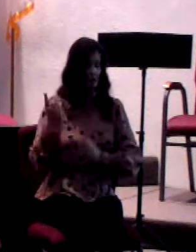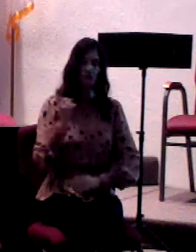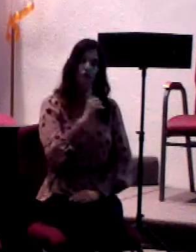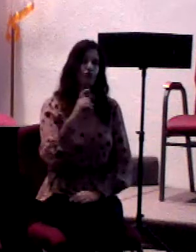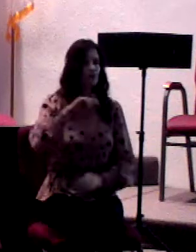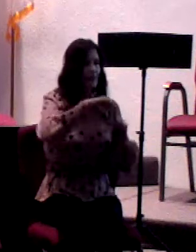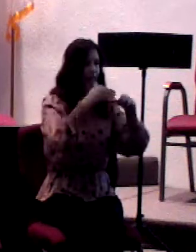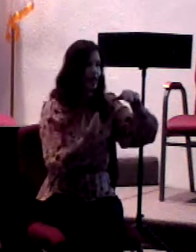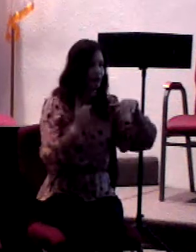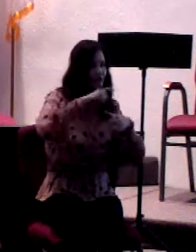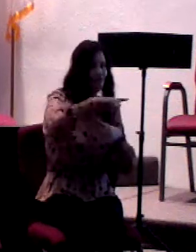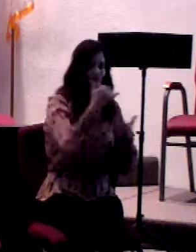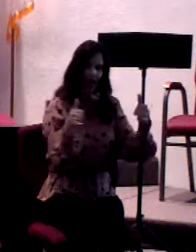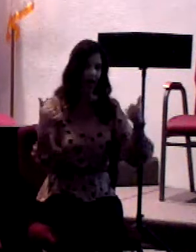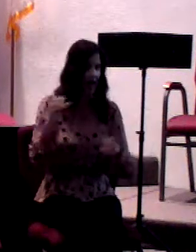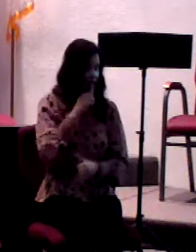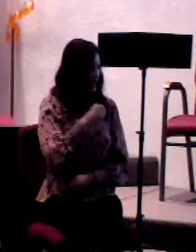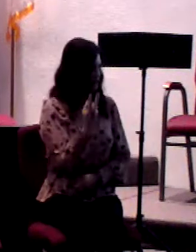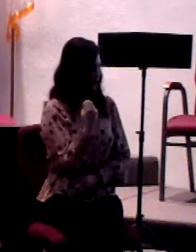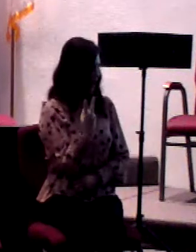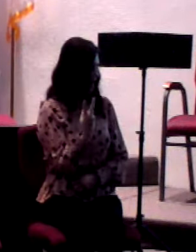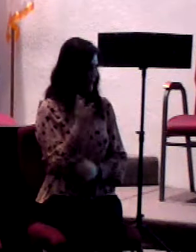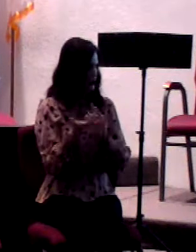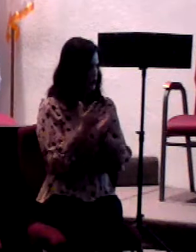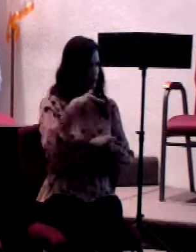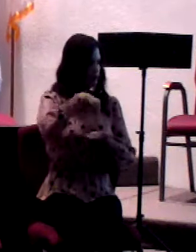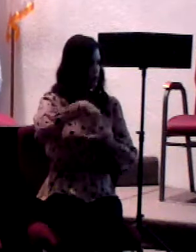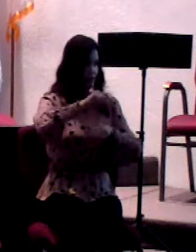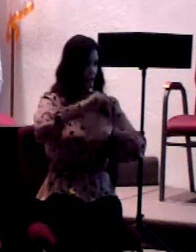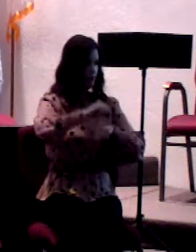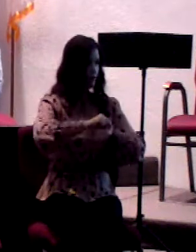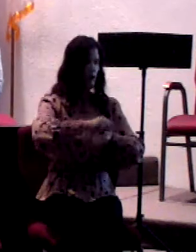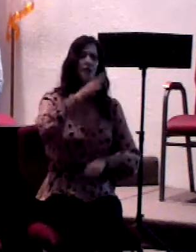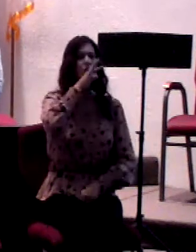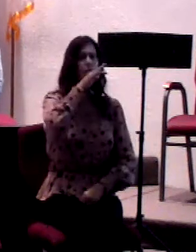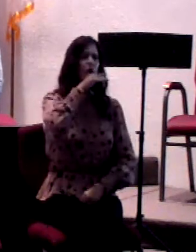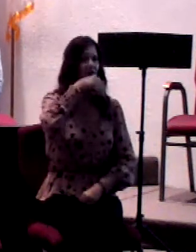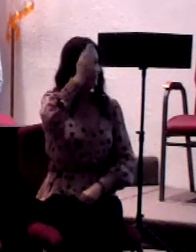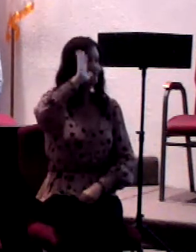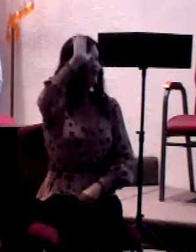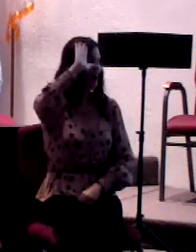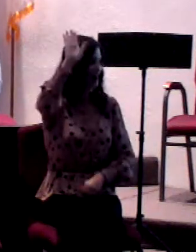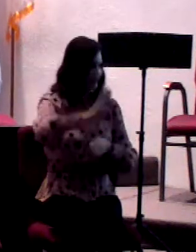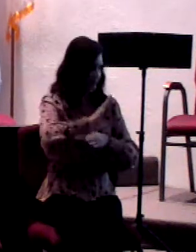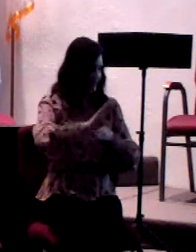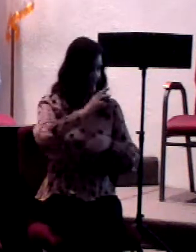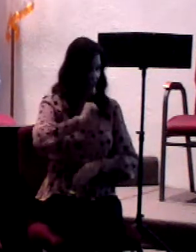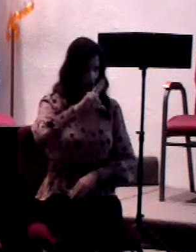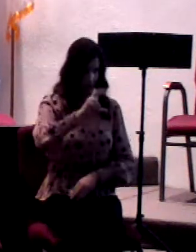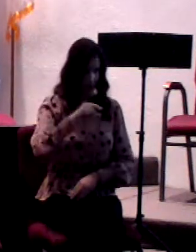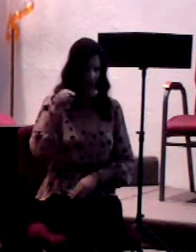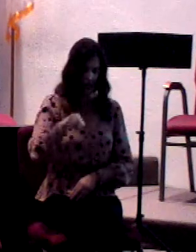Of Nazareth. At 12, he stood in the temple and spoke of tending to his father's business. At 30, he